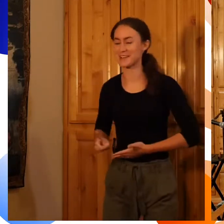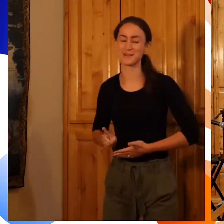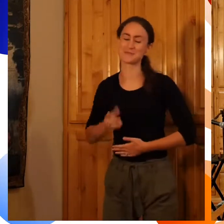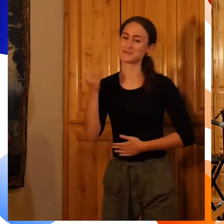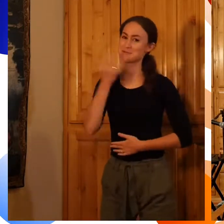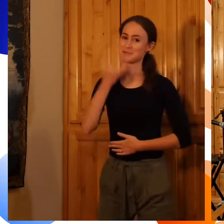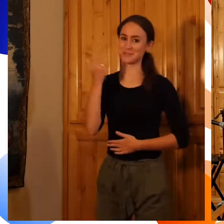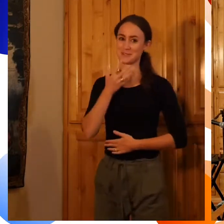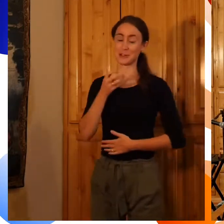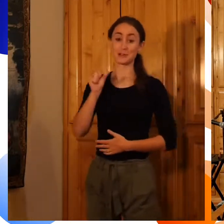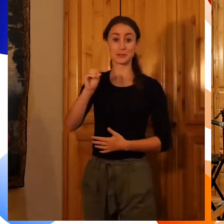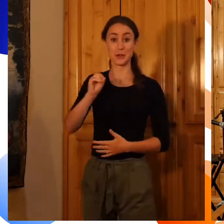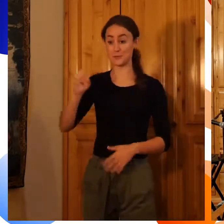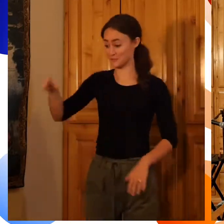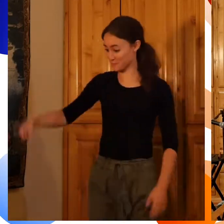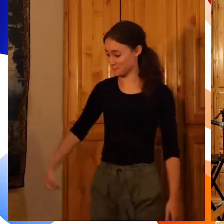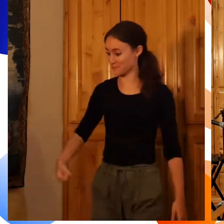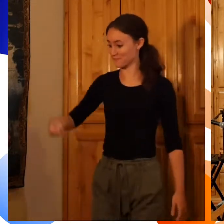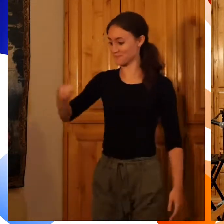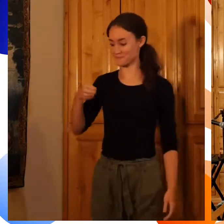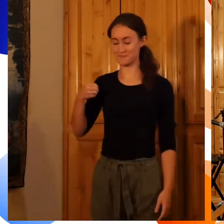to his campsite from the night before.